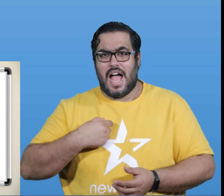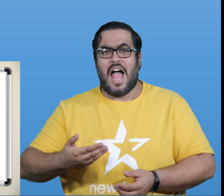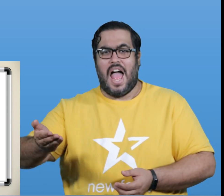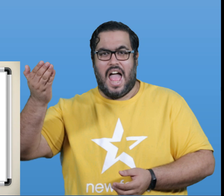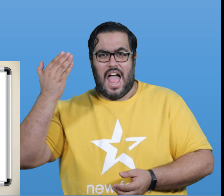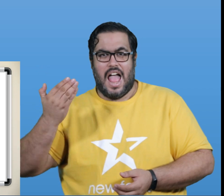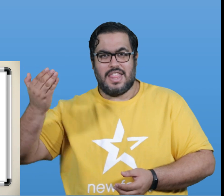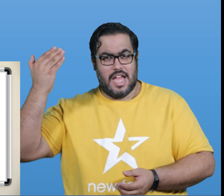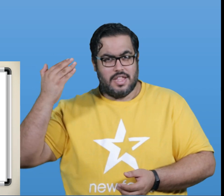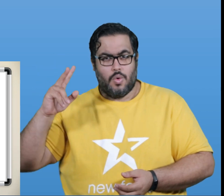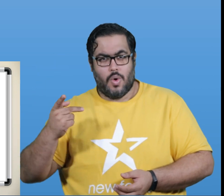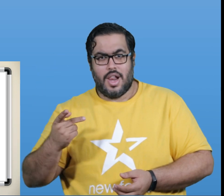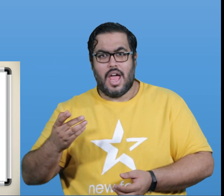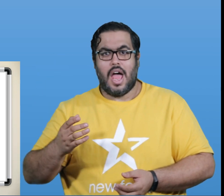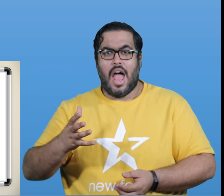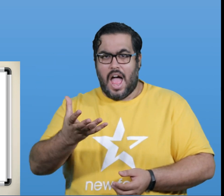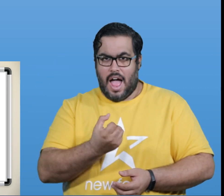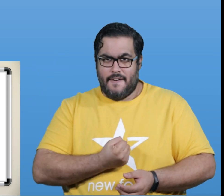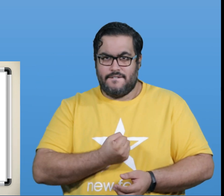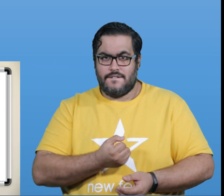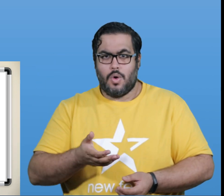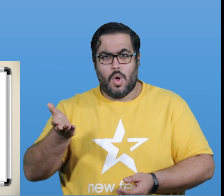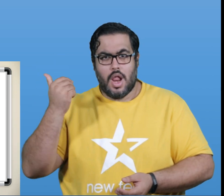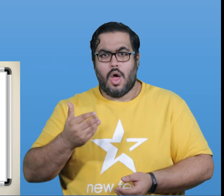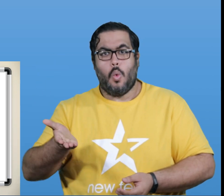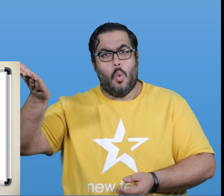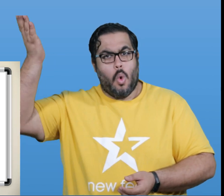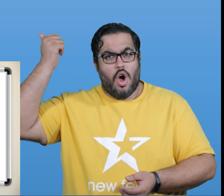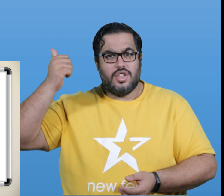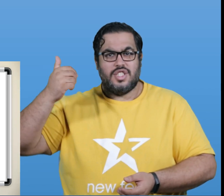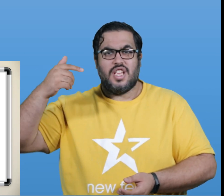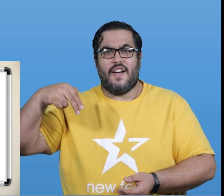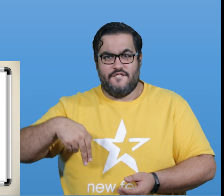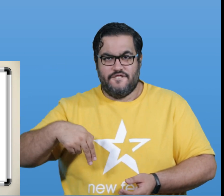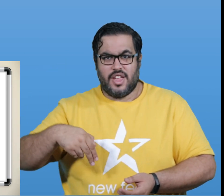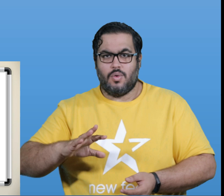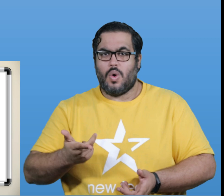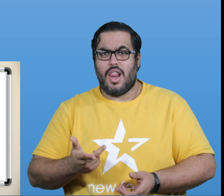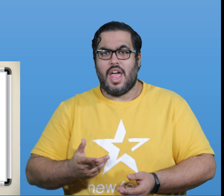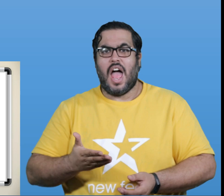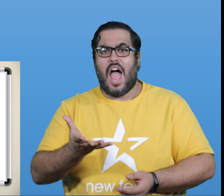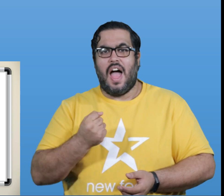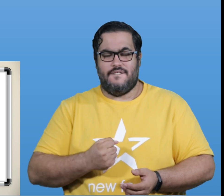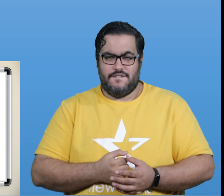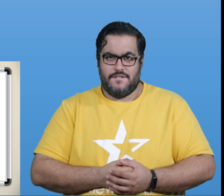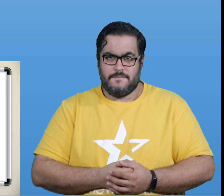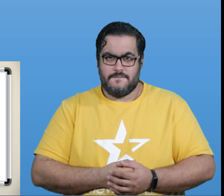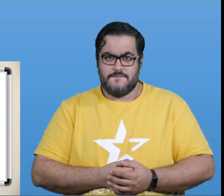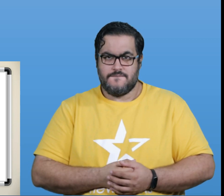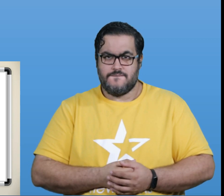had, have, was having, have had. And remember, we have the verb have can change into the word